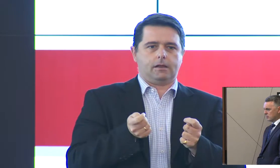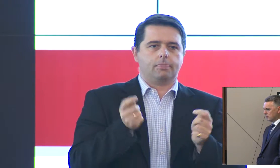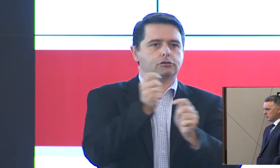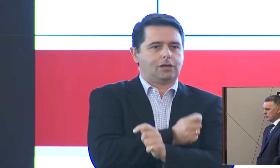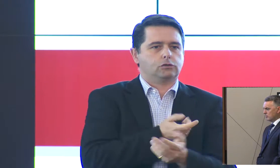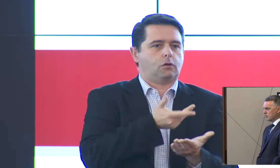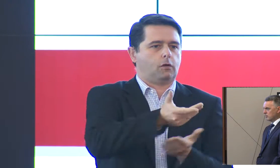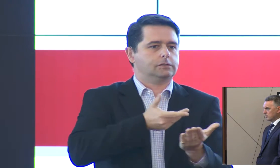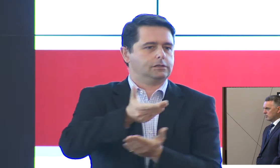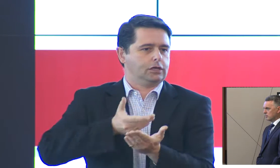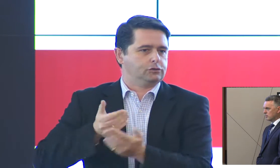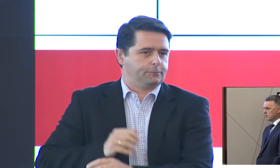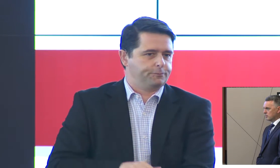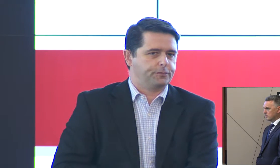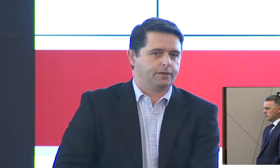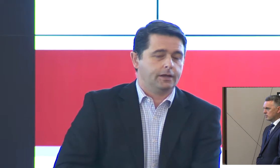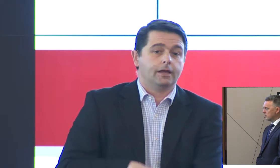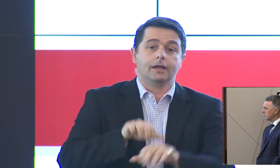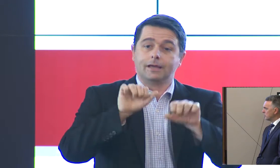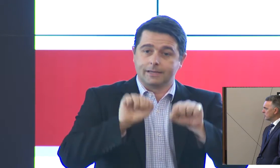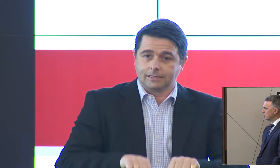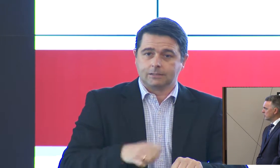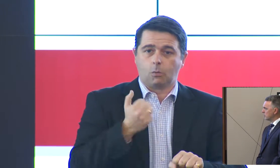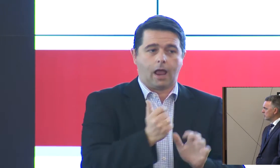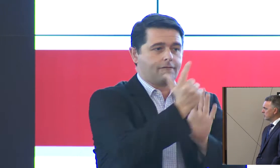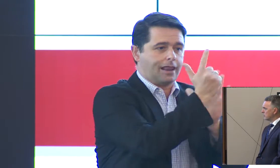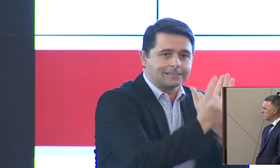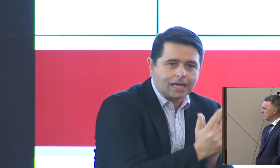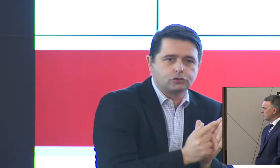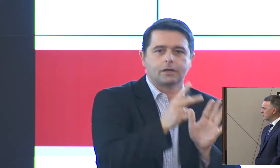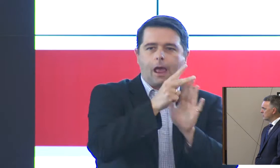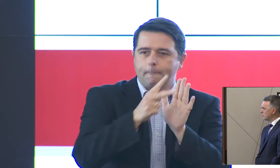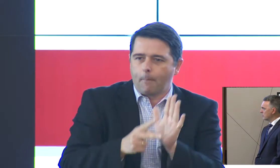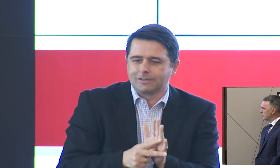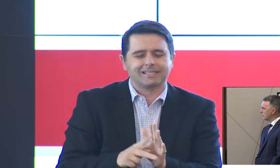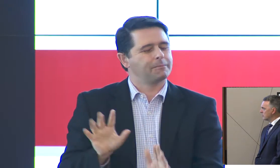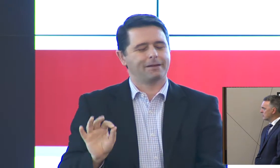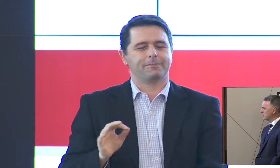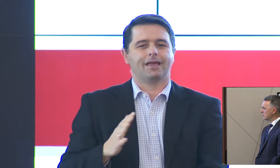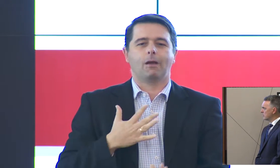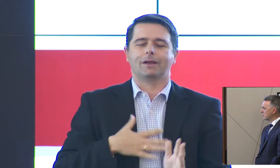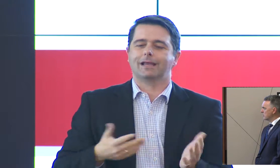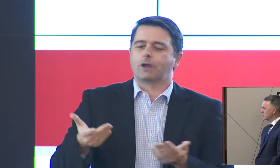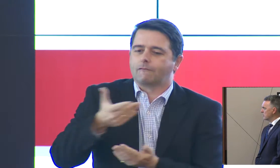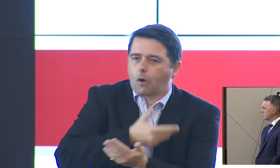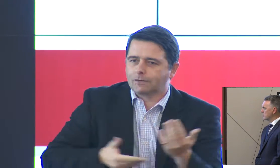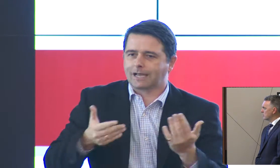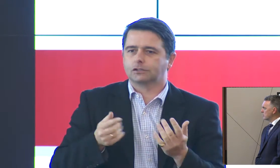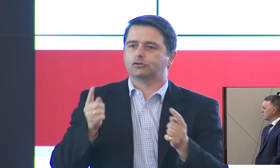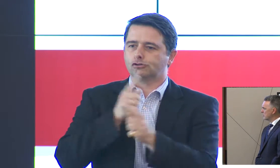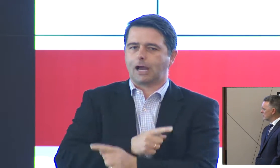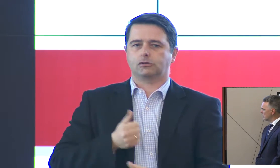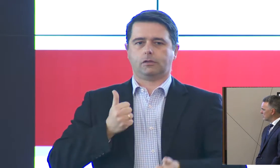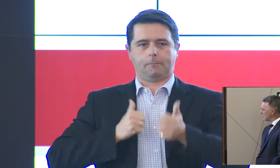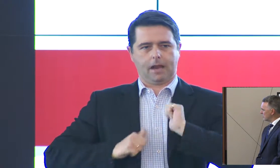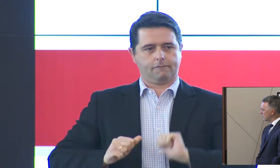to facilitate the change of the conversation generally throughout society. Yes, we have legislation, we have policy, but we need